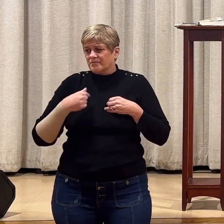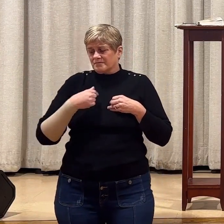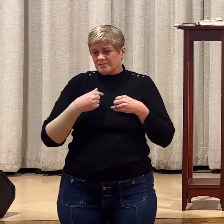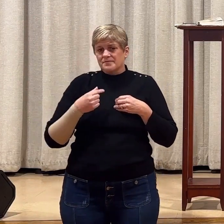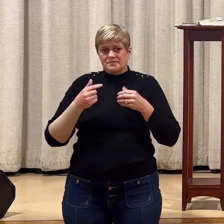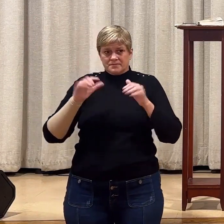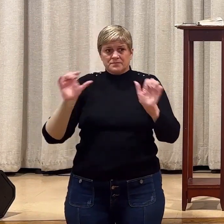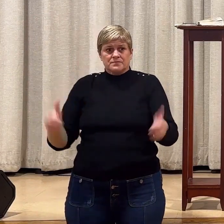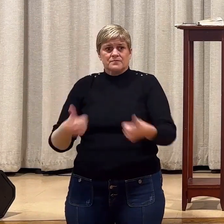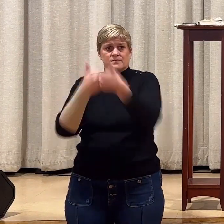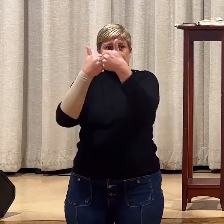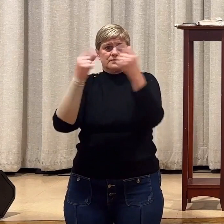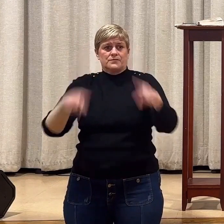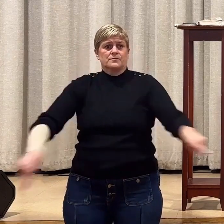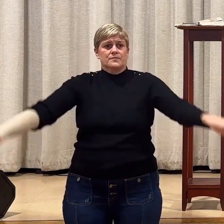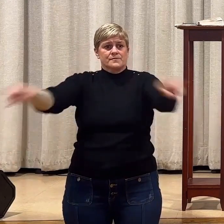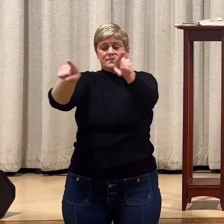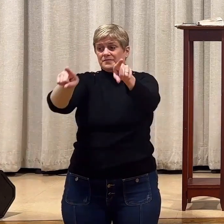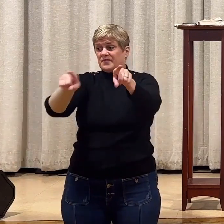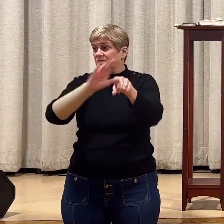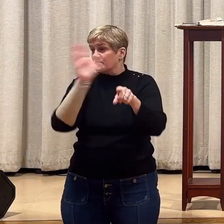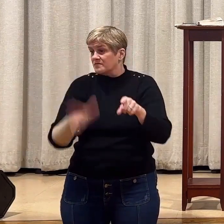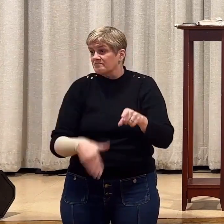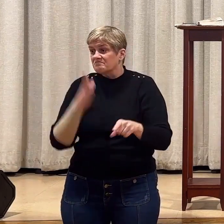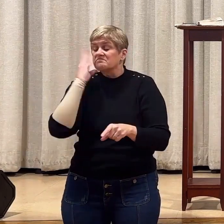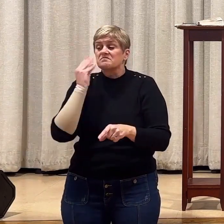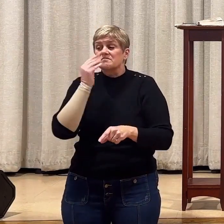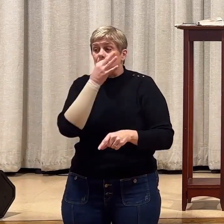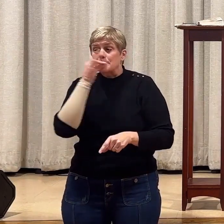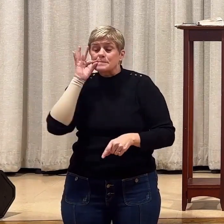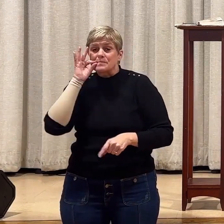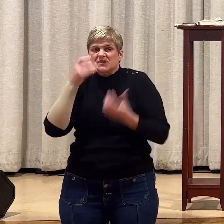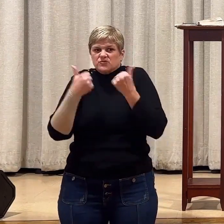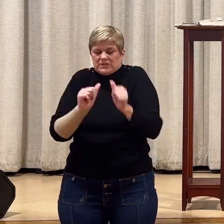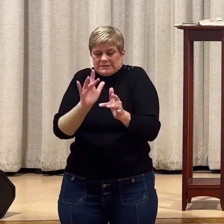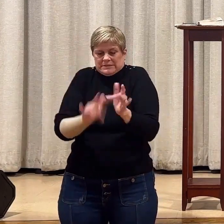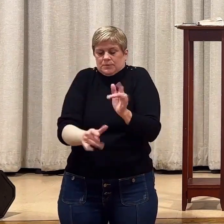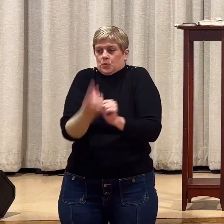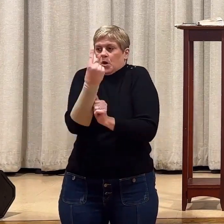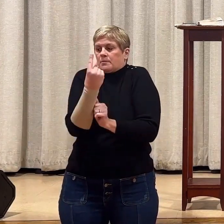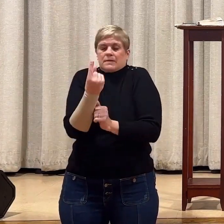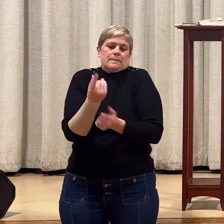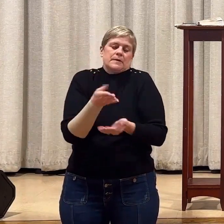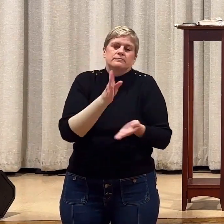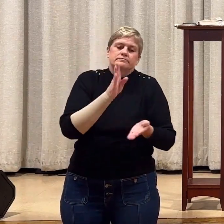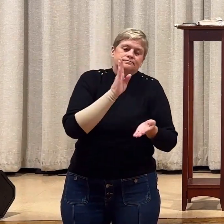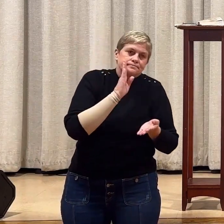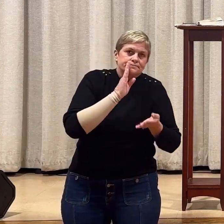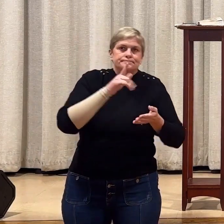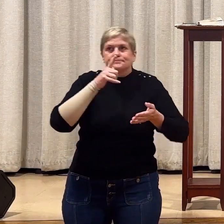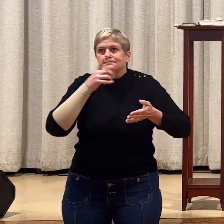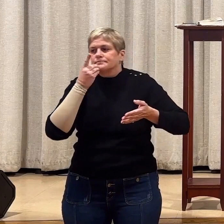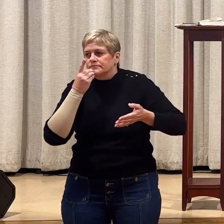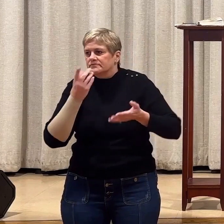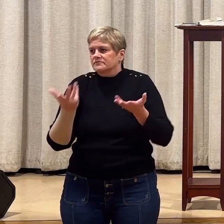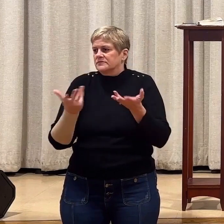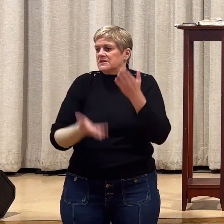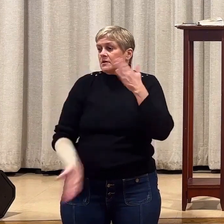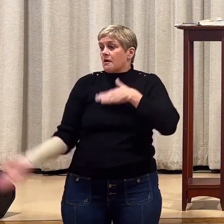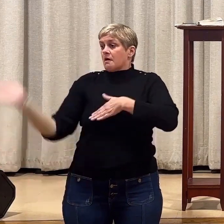I challenge you, Coastal Christian, if you've never fasted before, to try skipping a meal and praying and spending that time with God. It's not